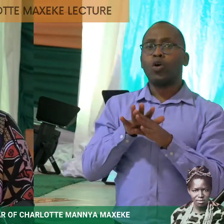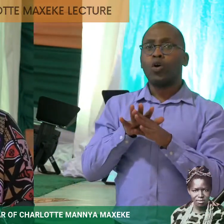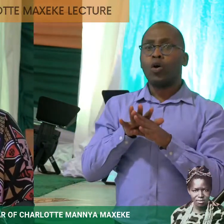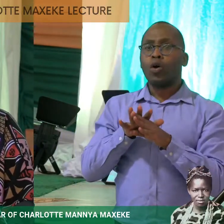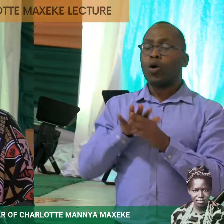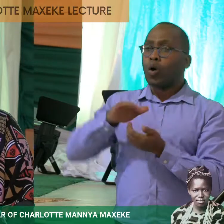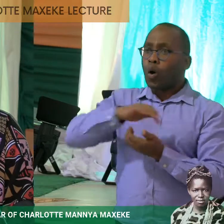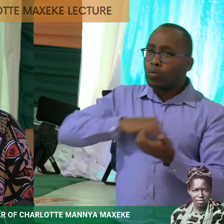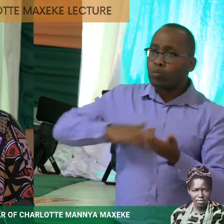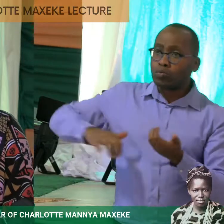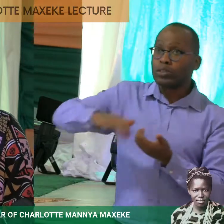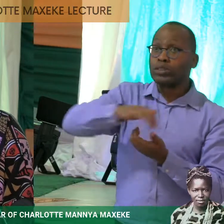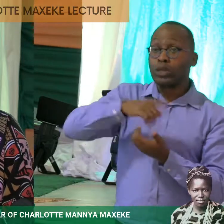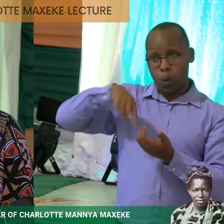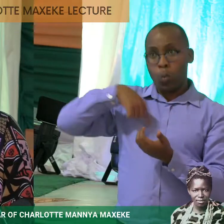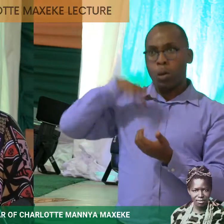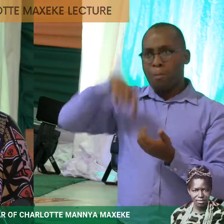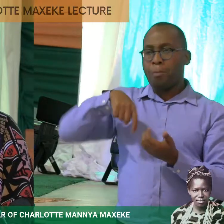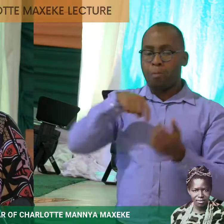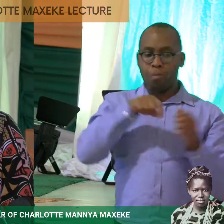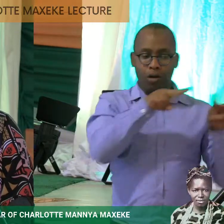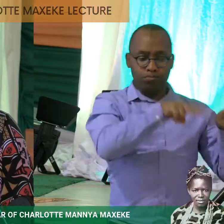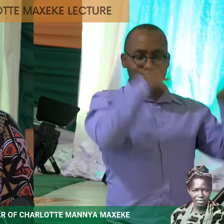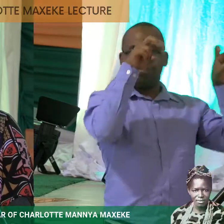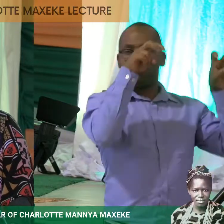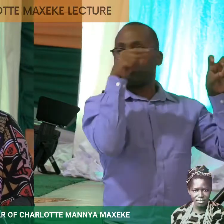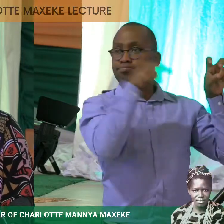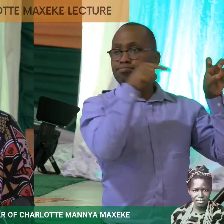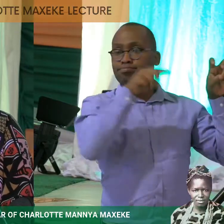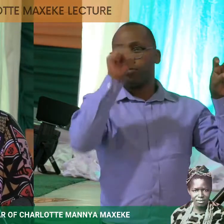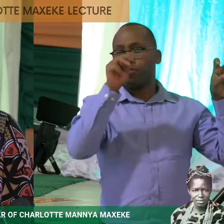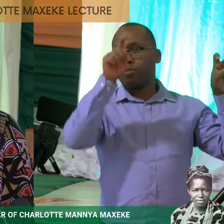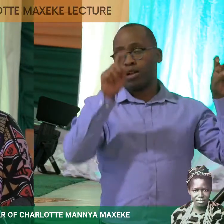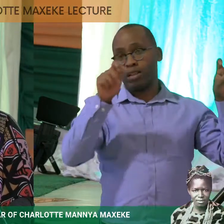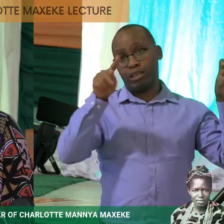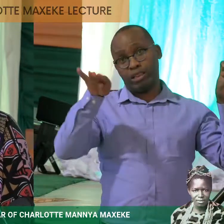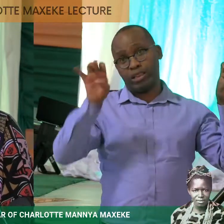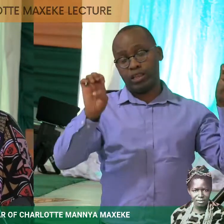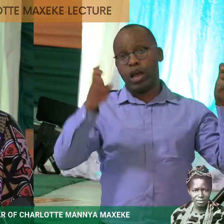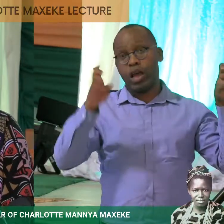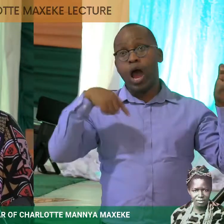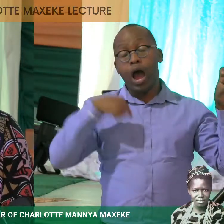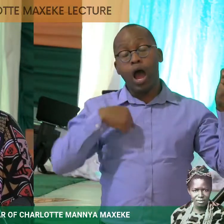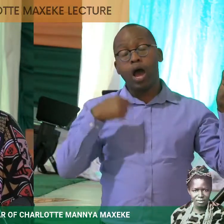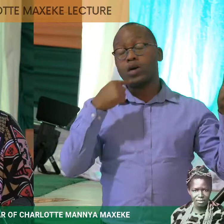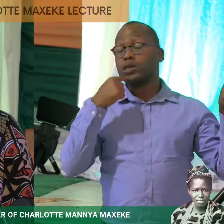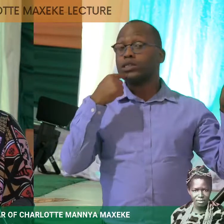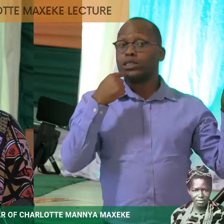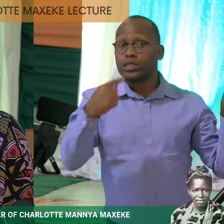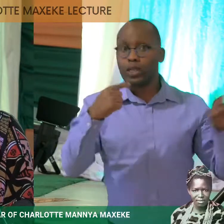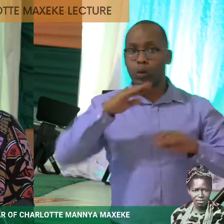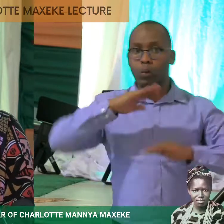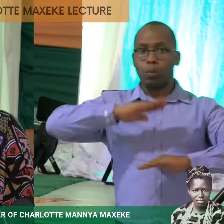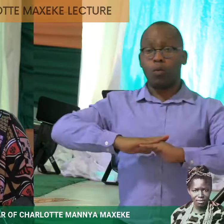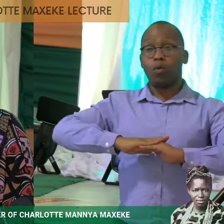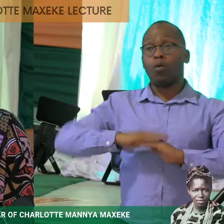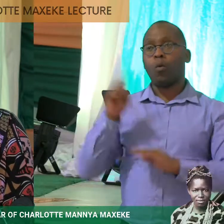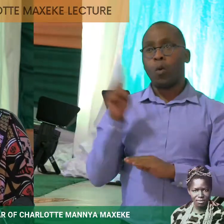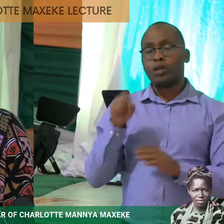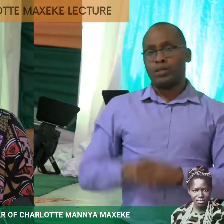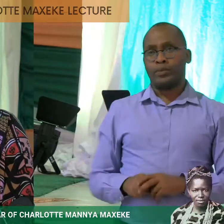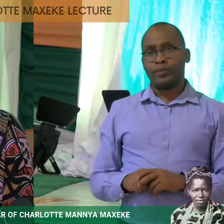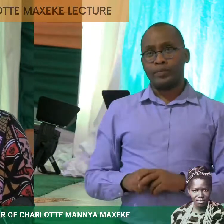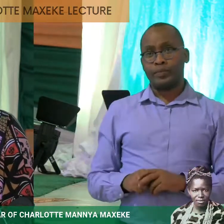to all of us. In fact, I would even go as far as to say that they must begin